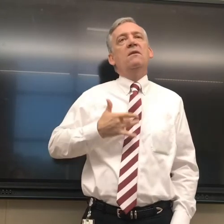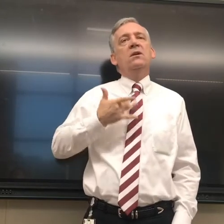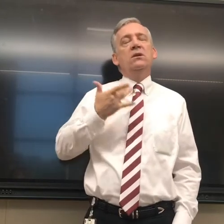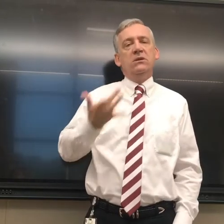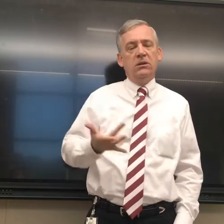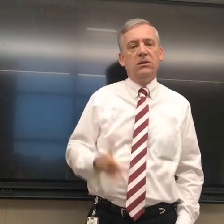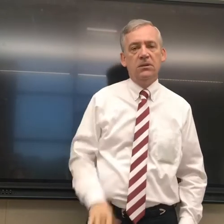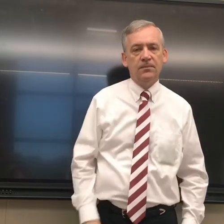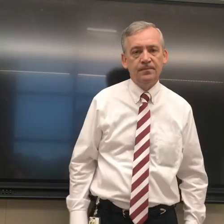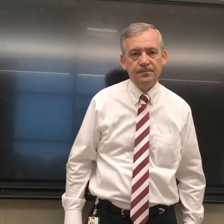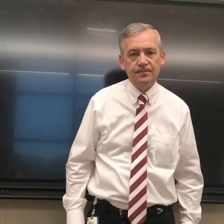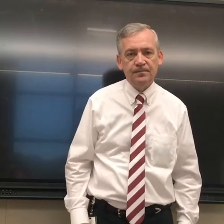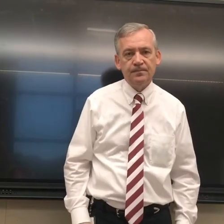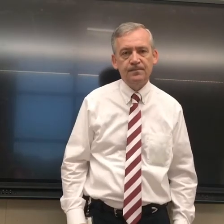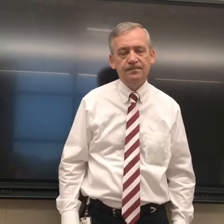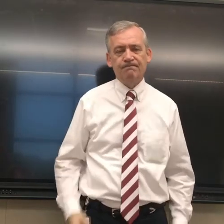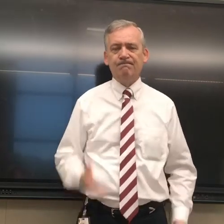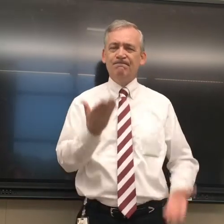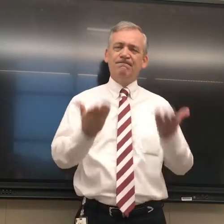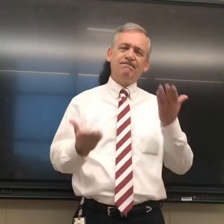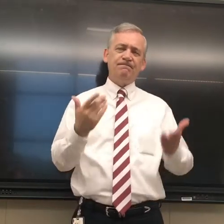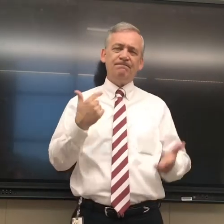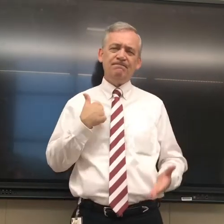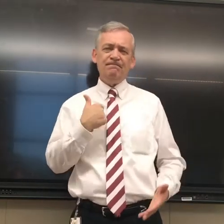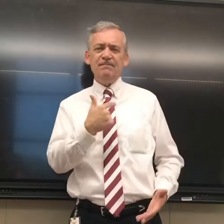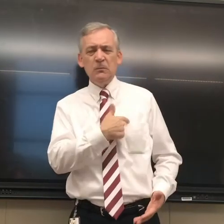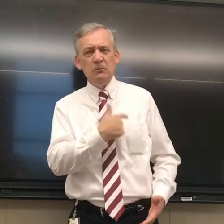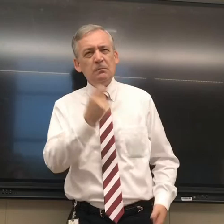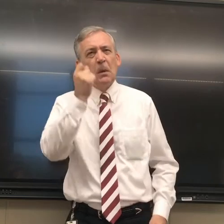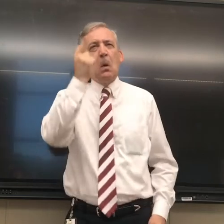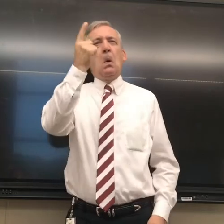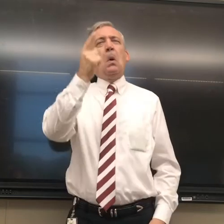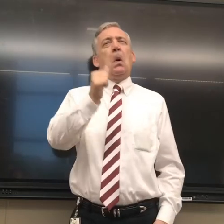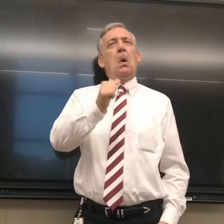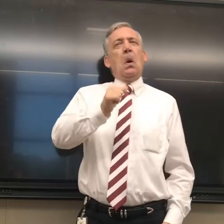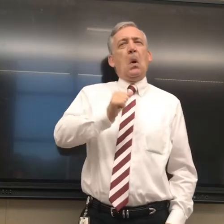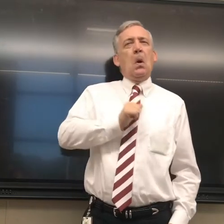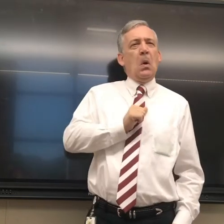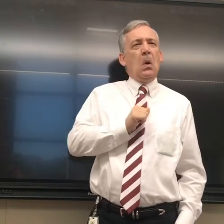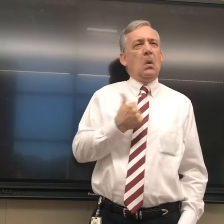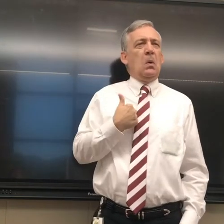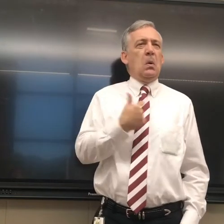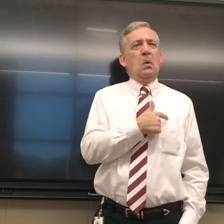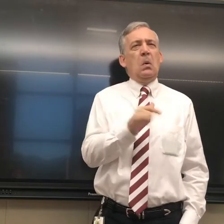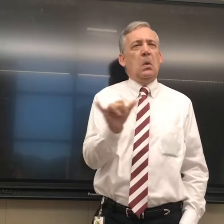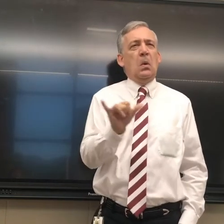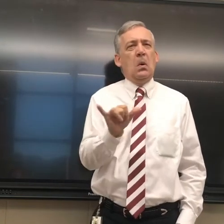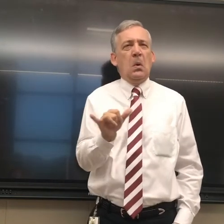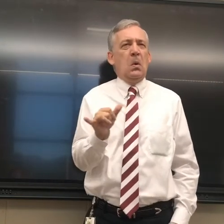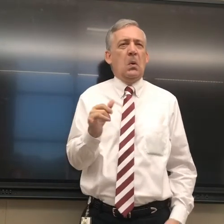Perhaps we had some dim notion of what we were and how little chance we had of being anything else.